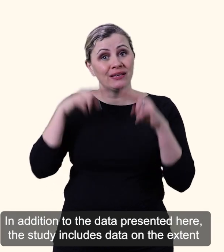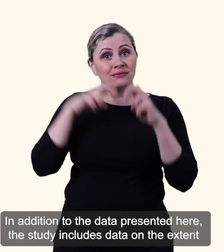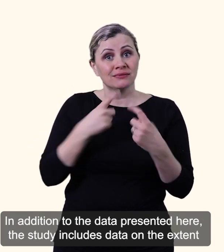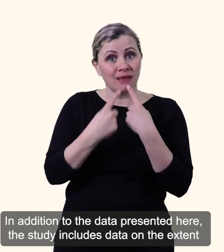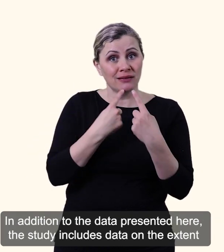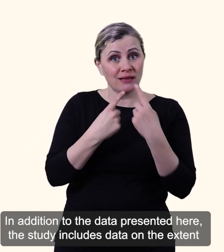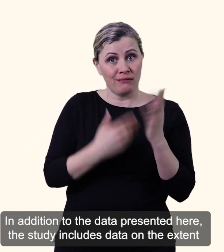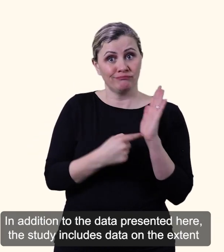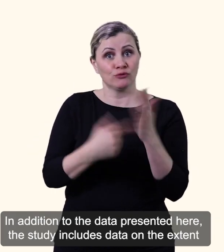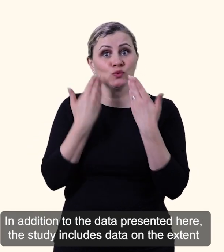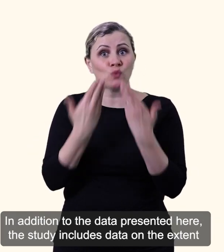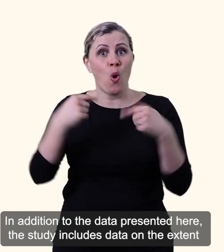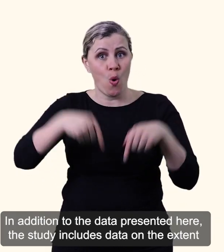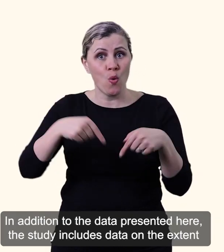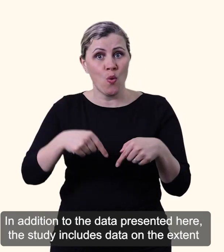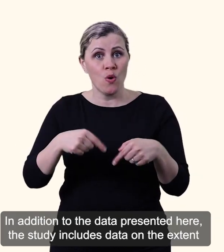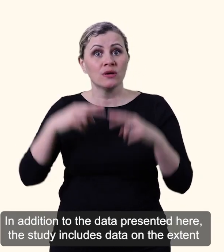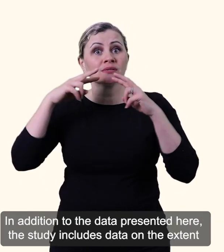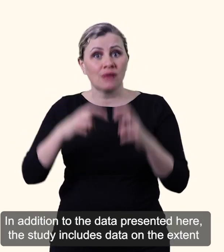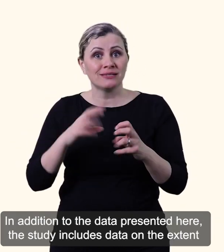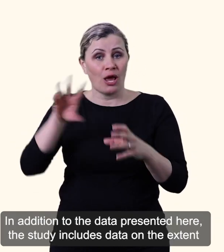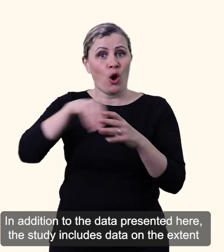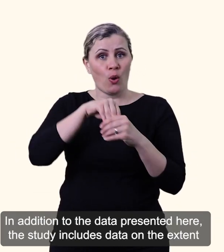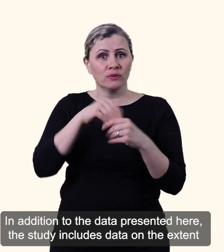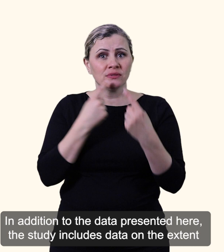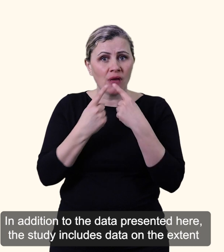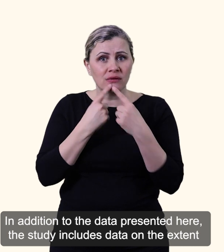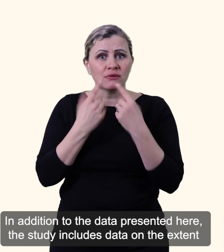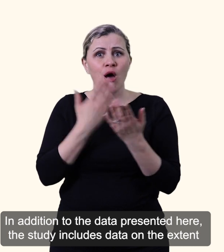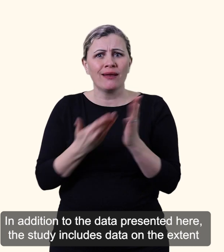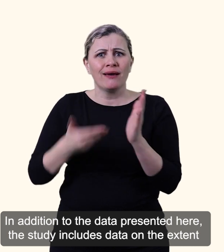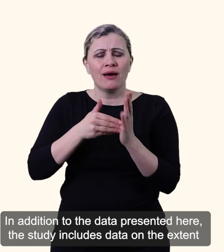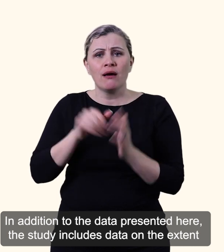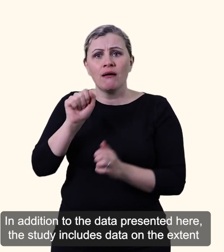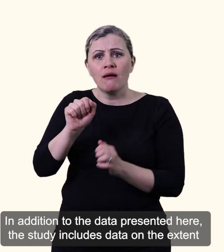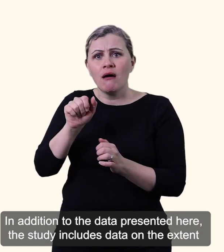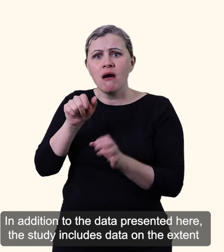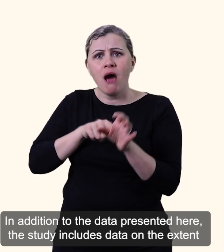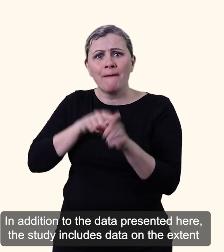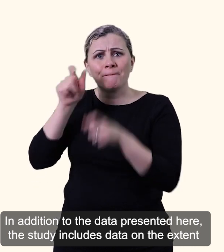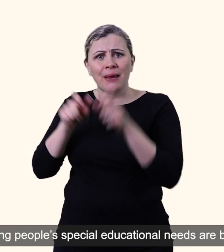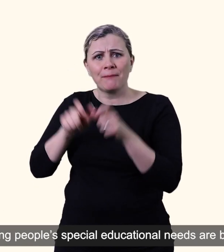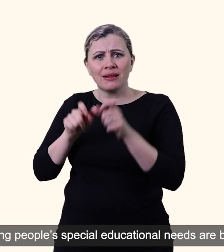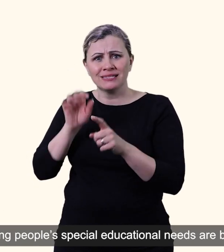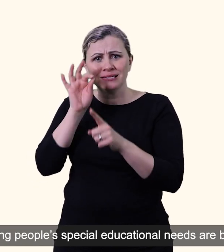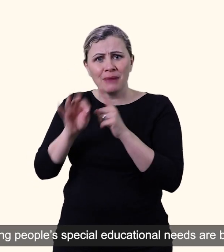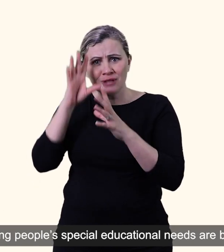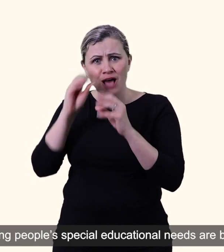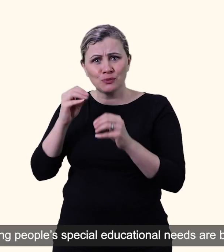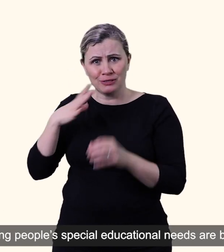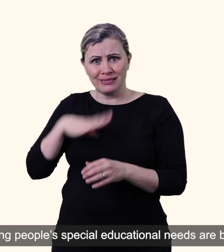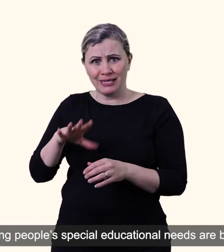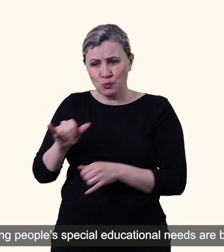In addition to the data presented here, the study includes data on the extent to which young people's special educational needs are